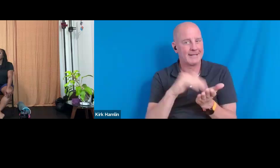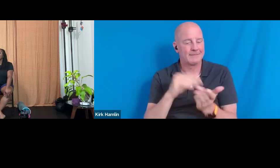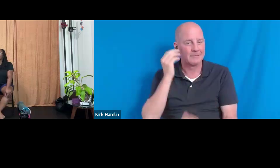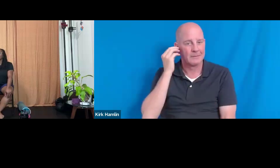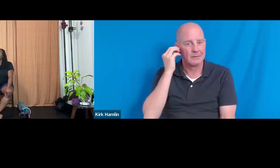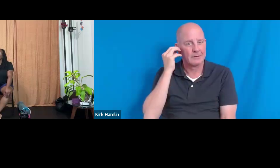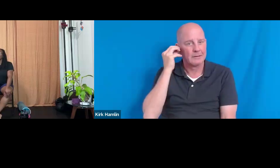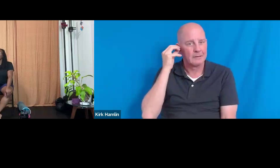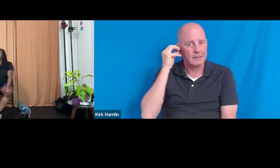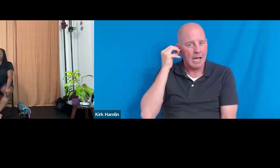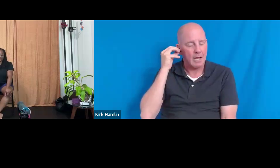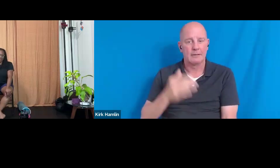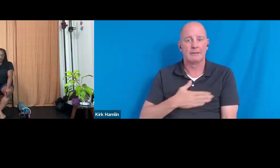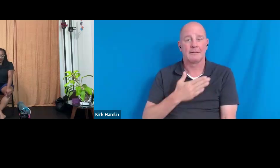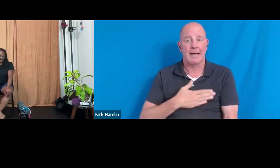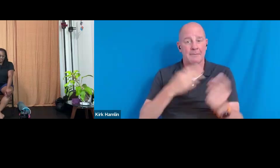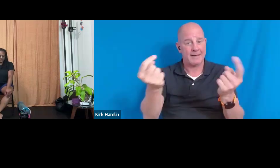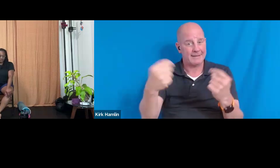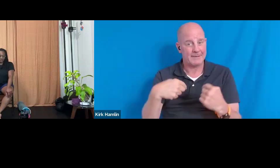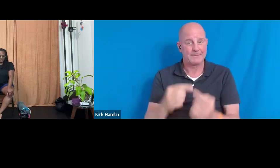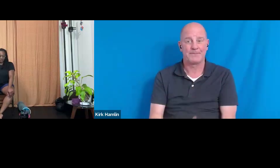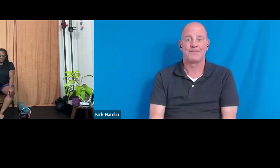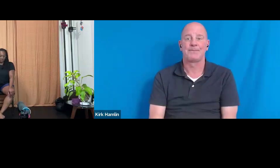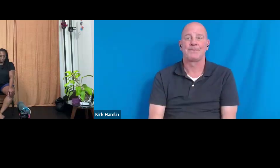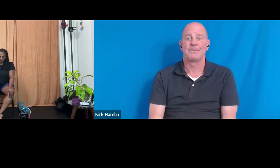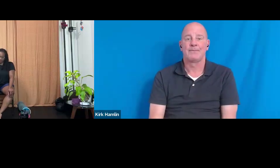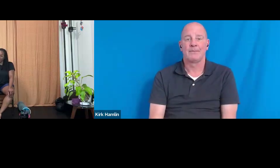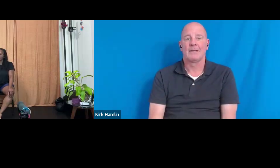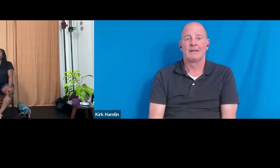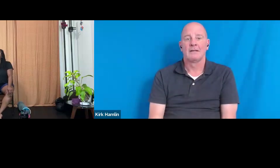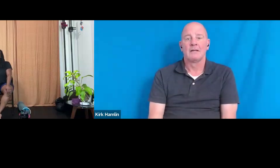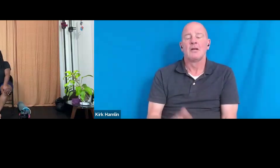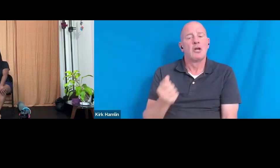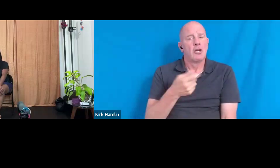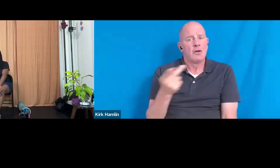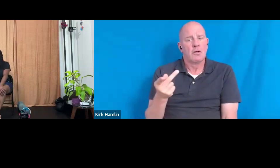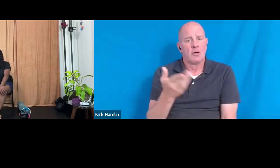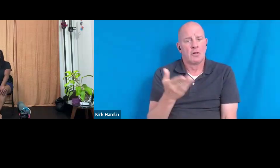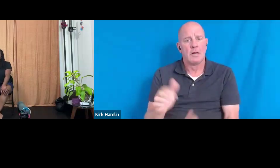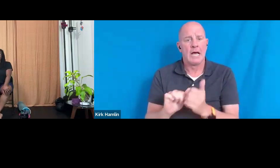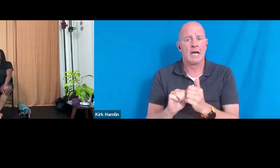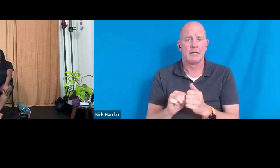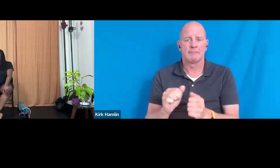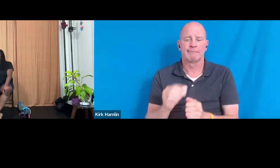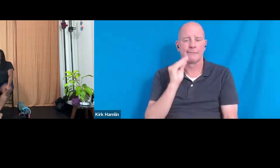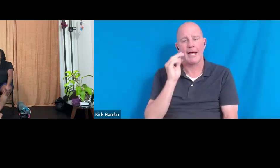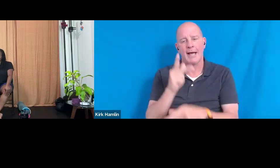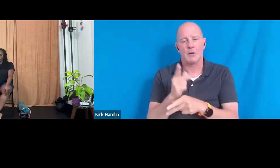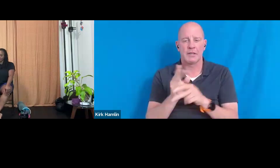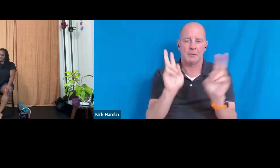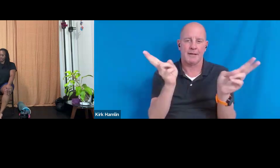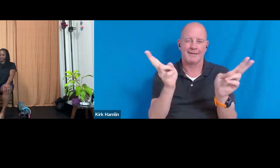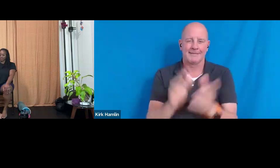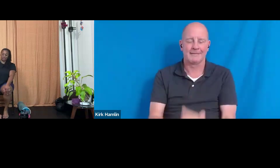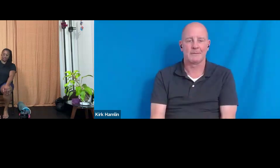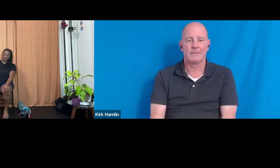happy to be here. So just a few notes of housekeeping for the class.